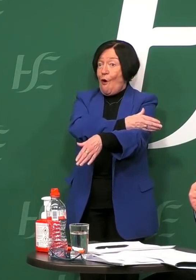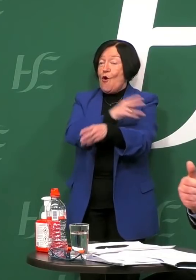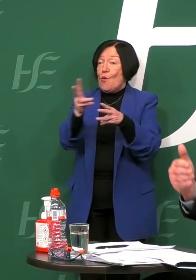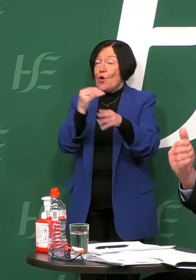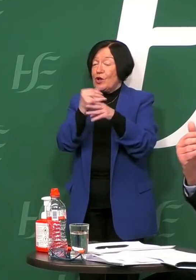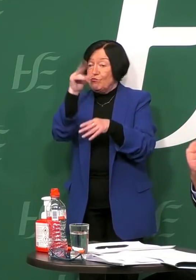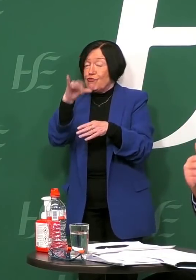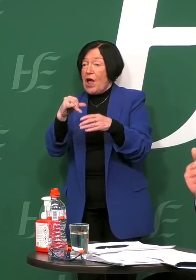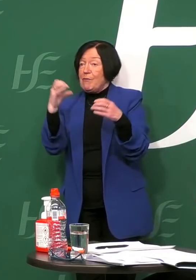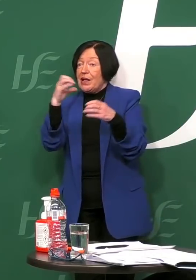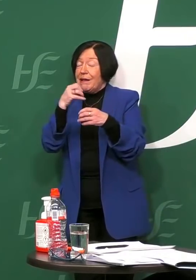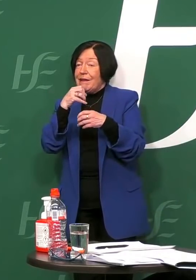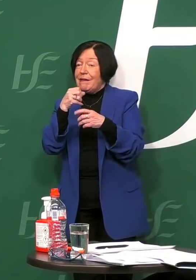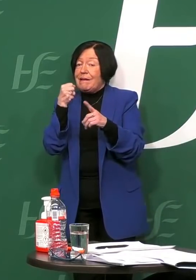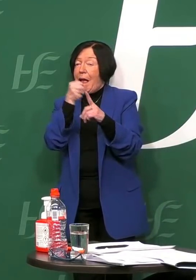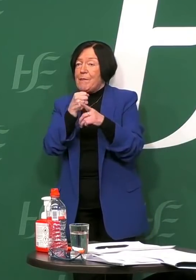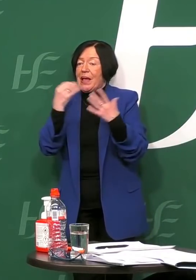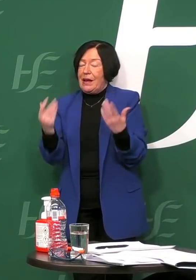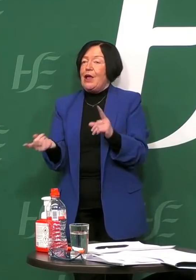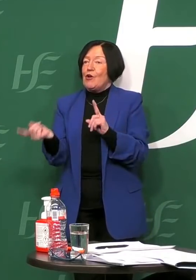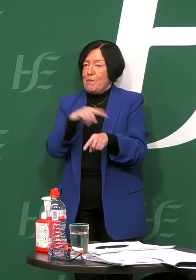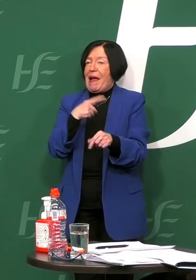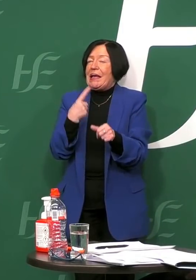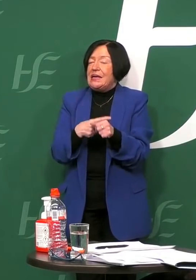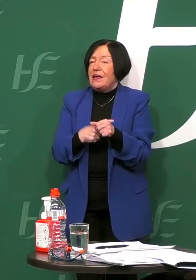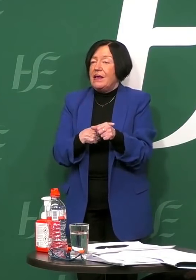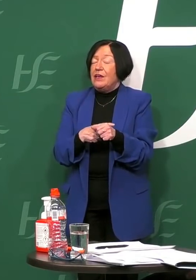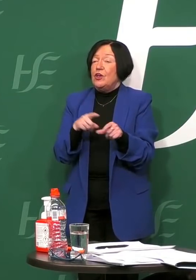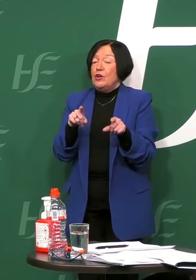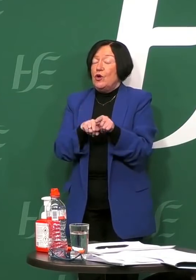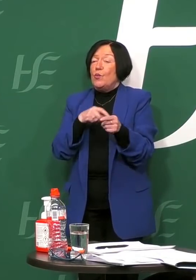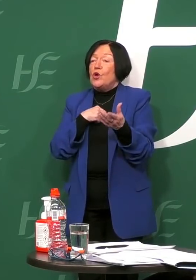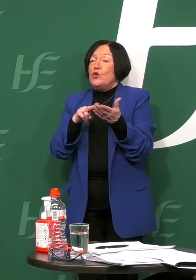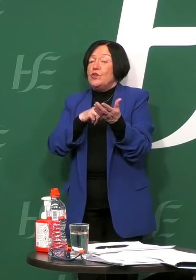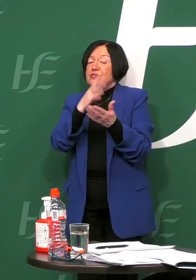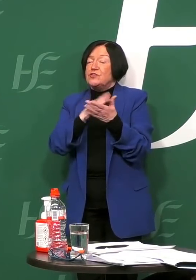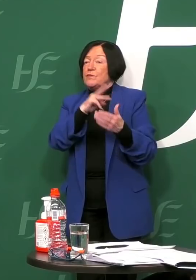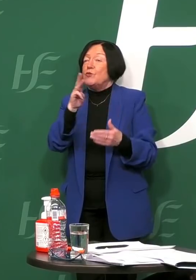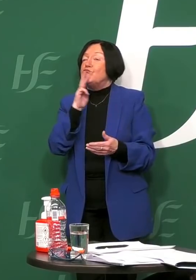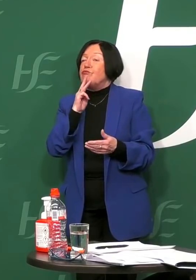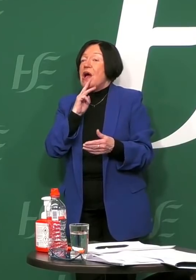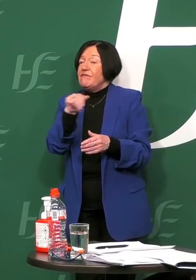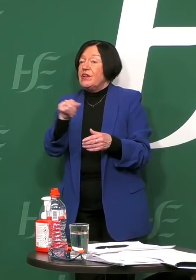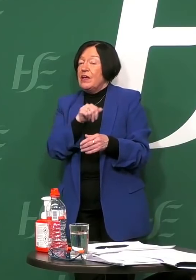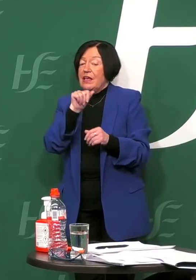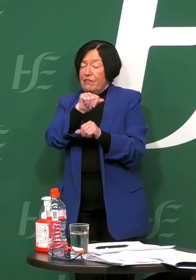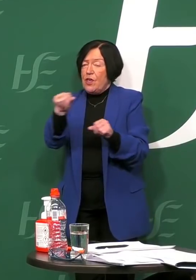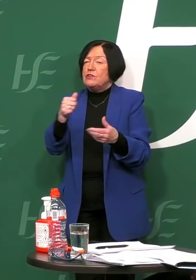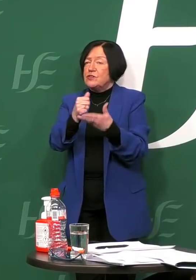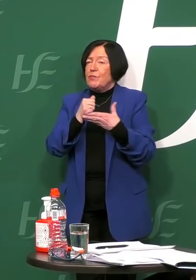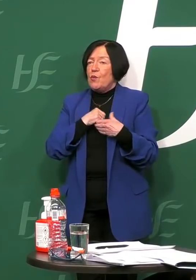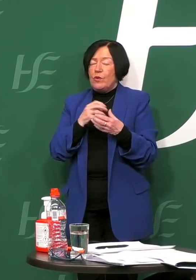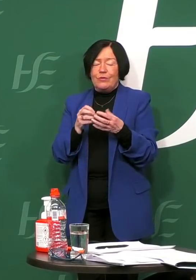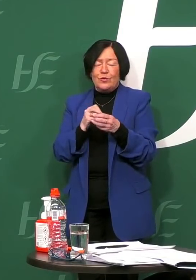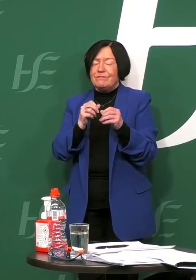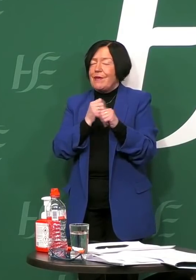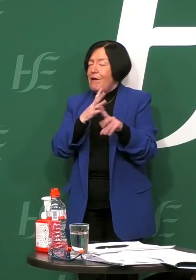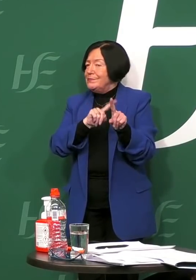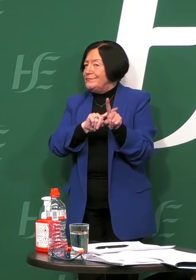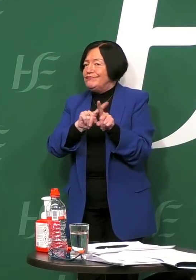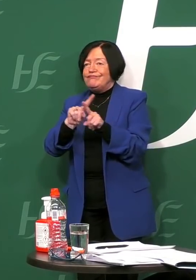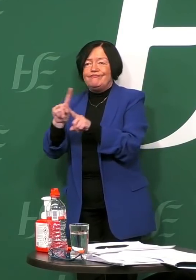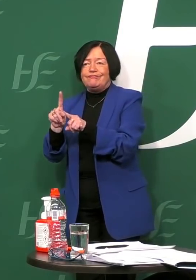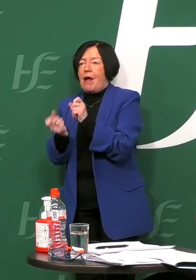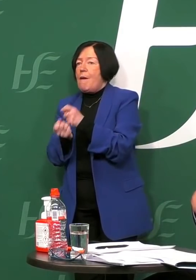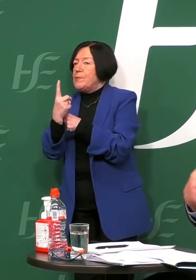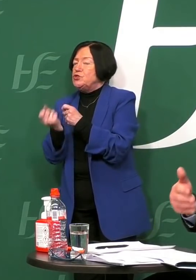in the primary campaign and have come back through again. We're also using some of the private sector as well, and they're supporting us. So we're using all possible opportunities,